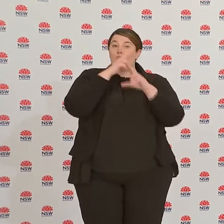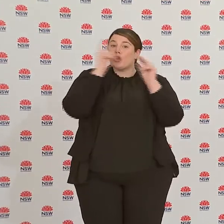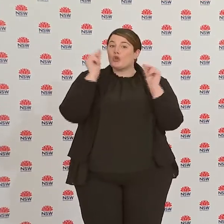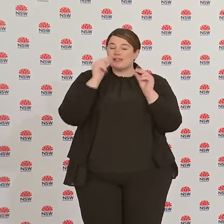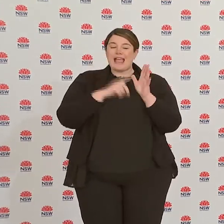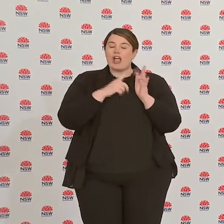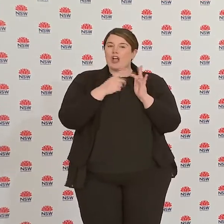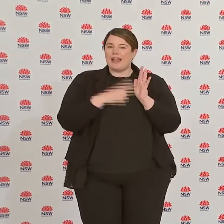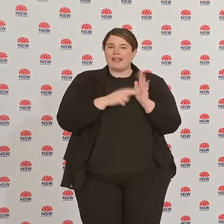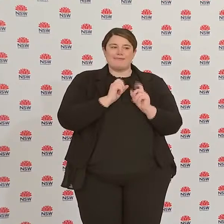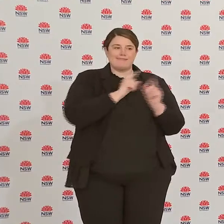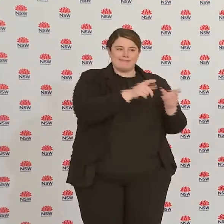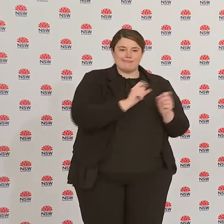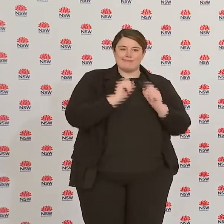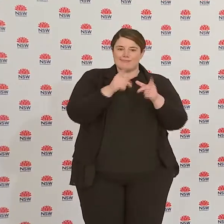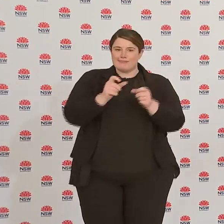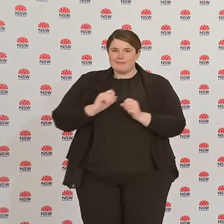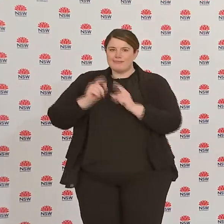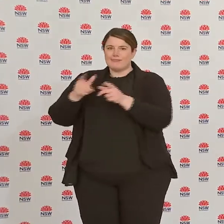some facilities.